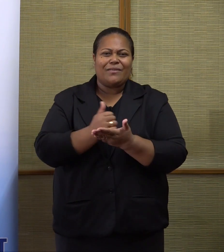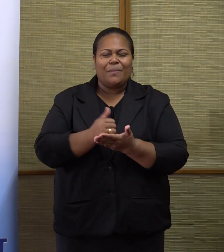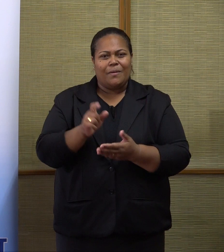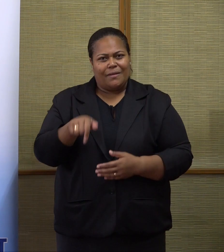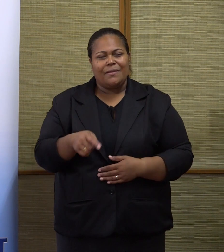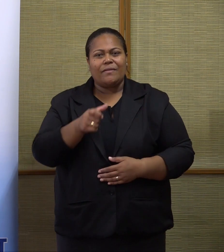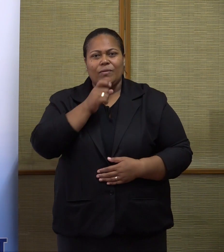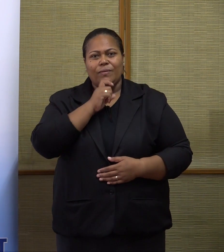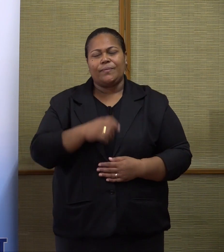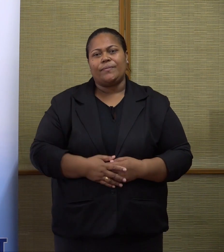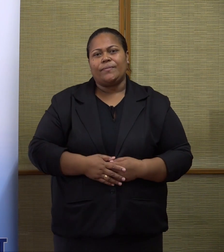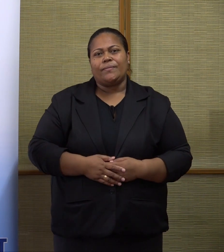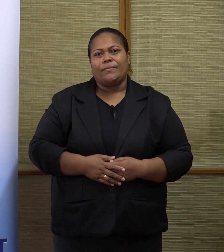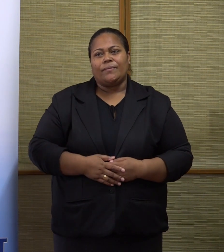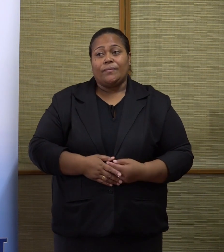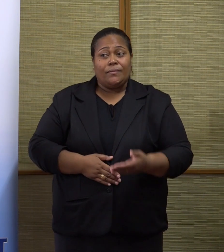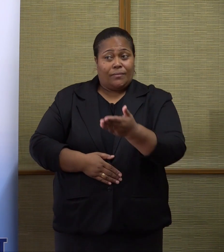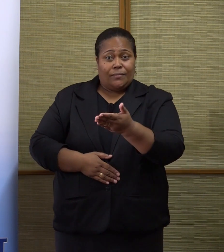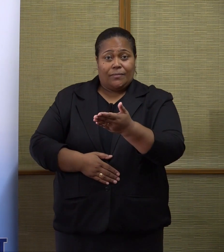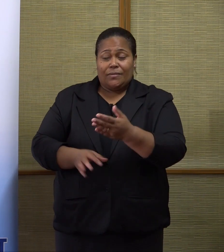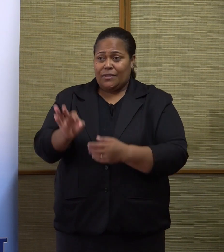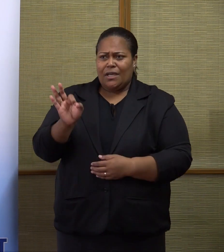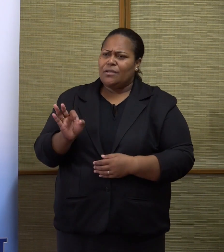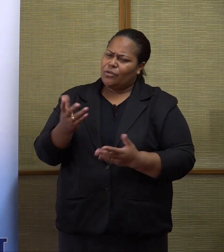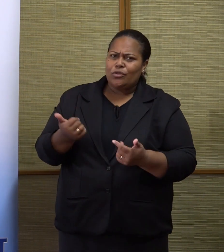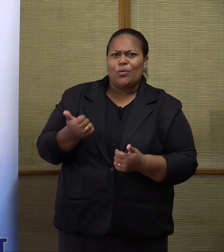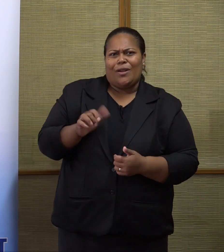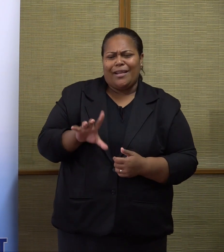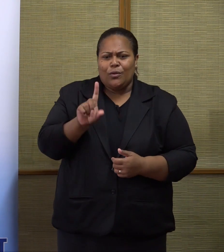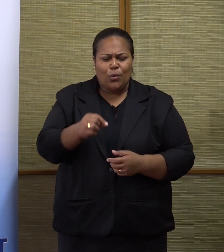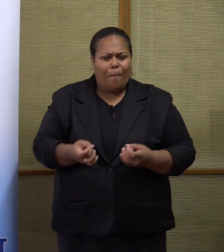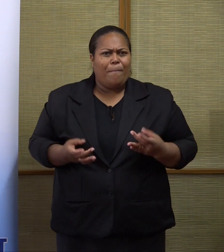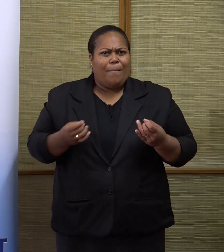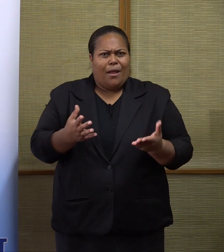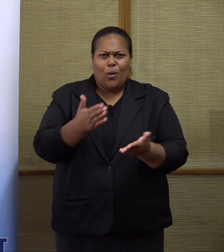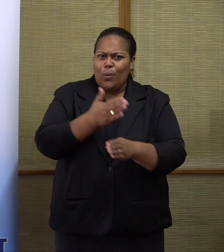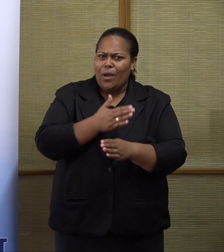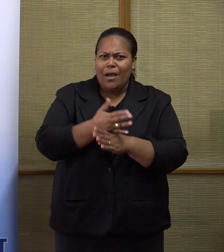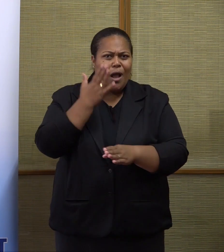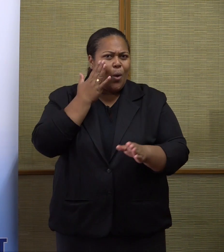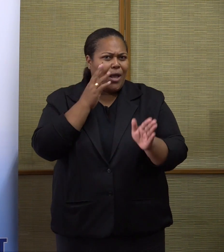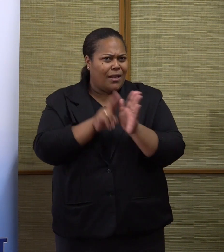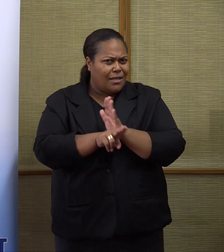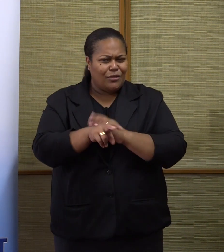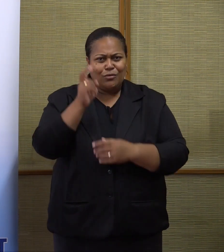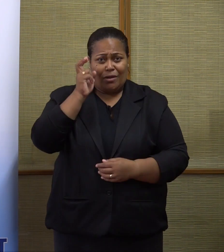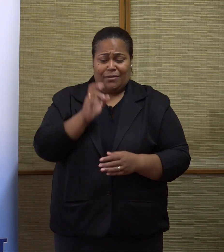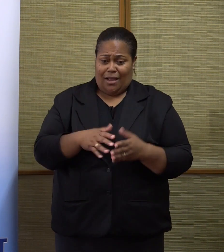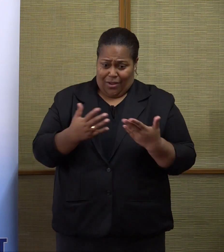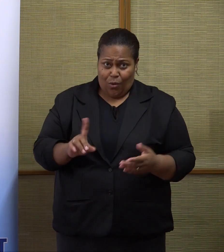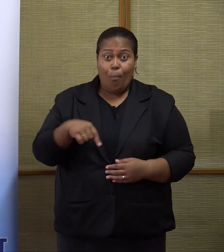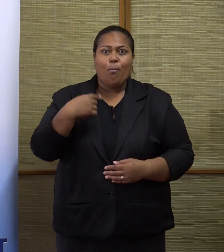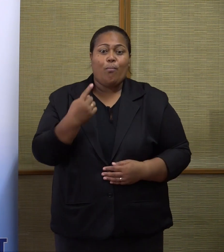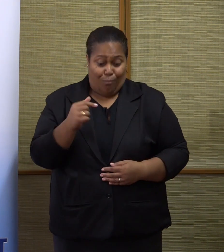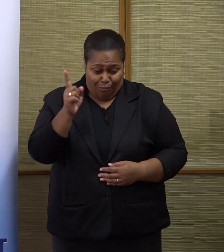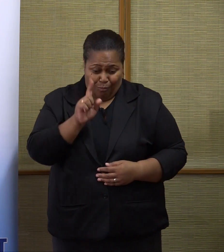afternoon. Madam, you've done a lot of preparatory work, you've done a lot of resilience and awareness training. This is the morning after your biggest disaster since you took